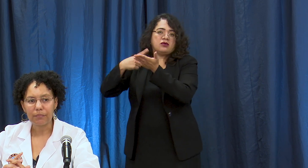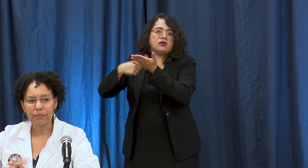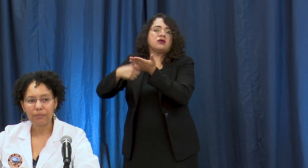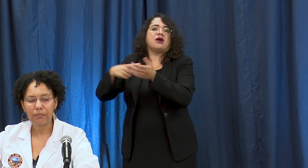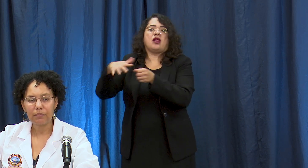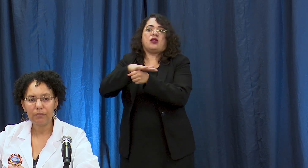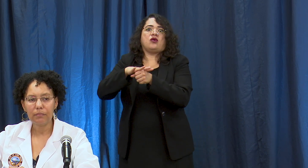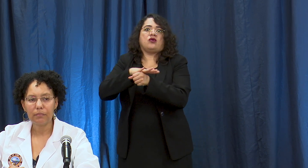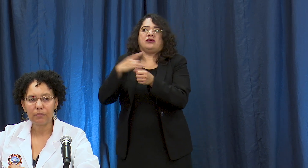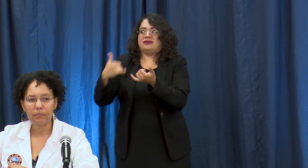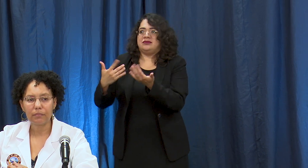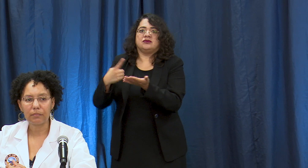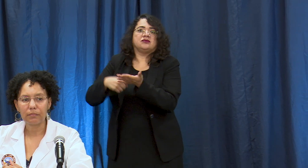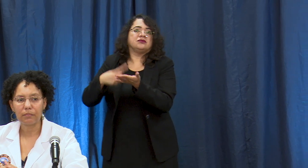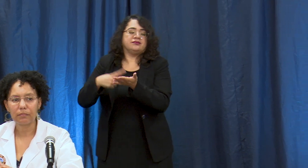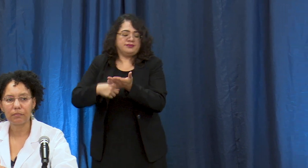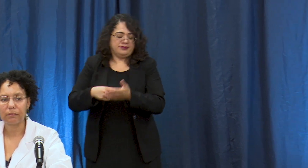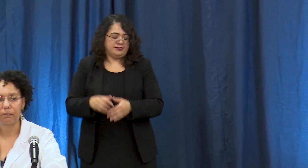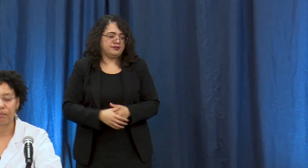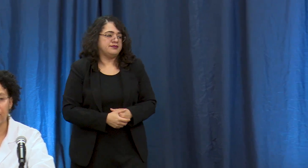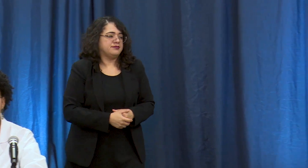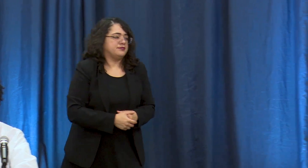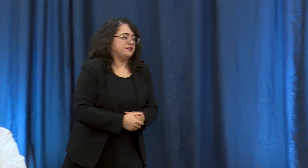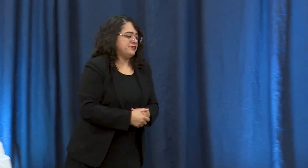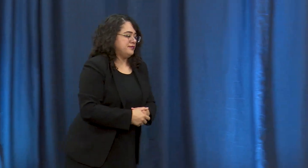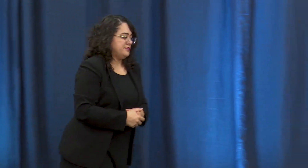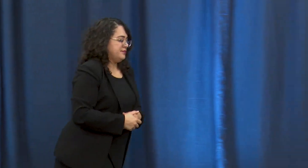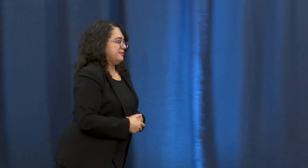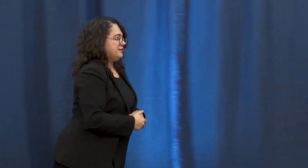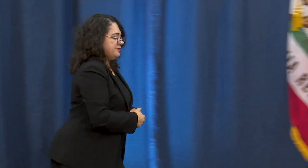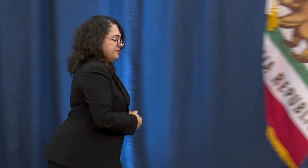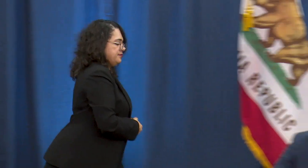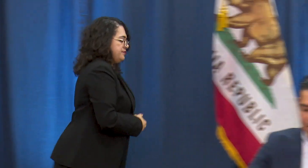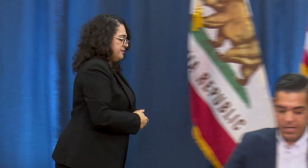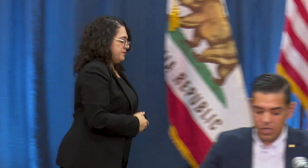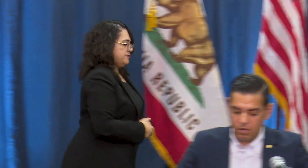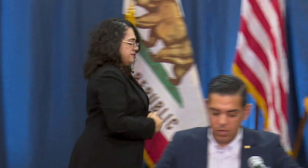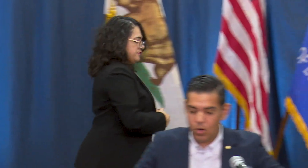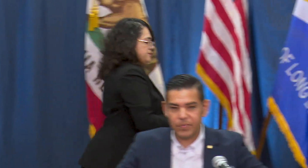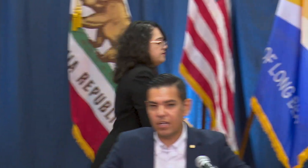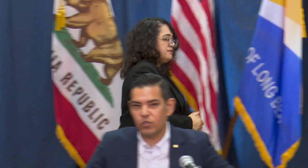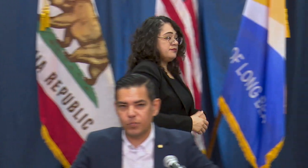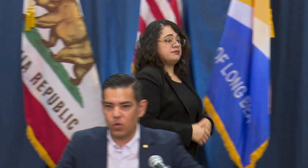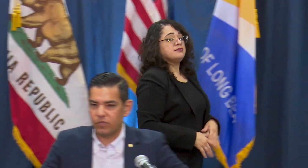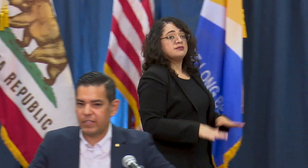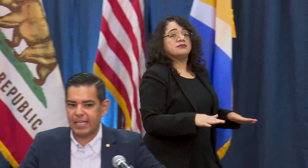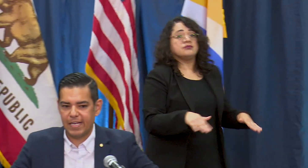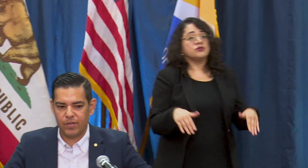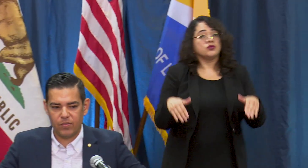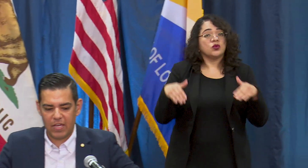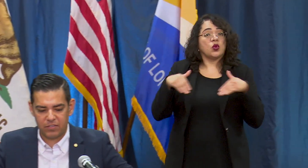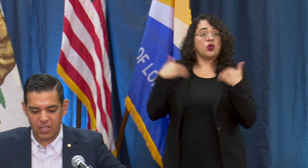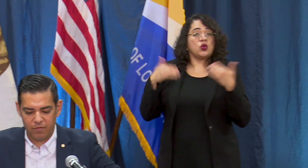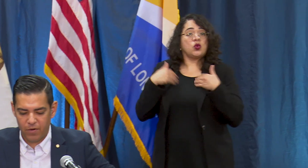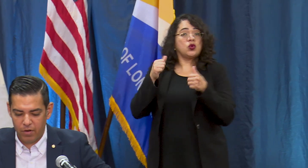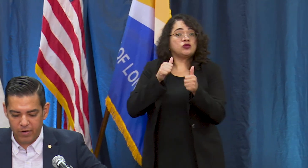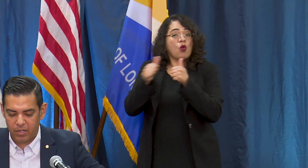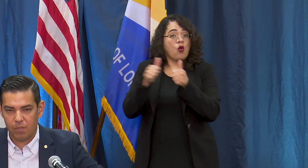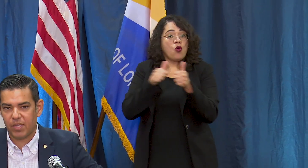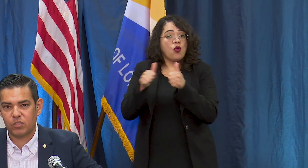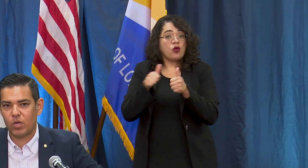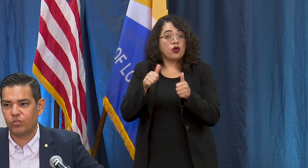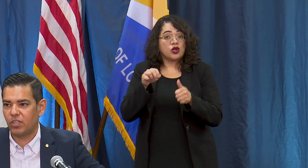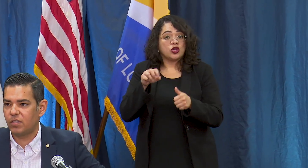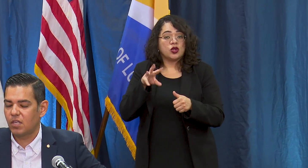All right, our next question is for Mayor Garcia. Any update on youth sports? No update on youth sports. That's a very,